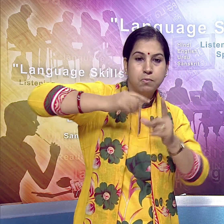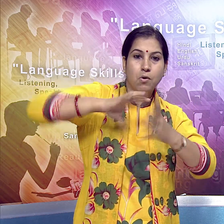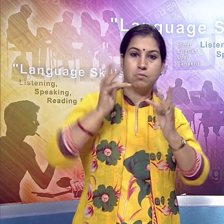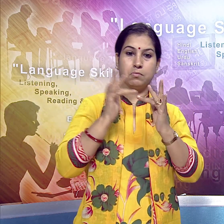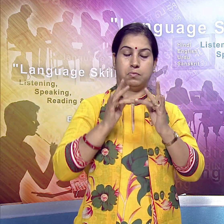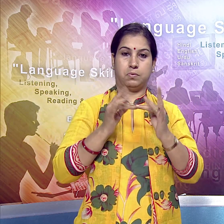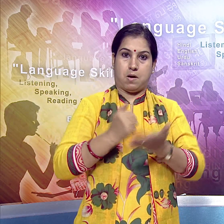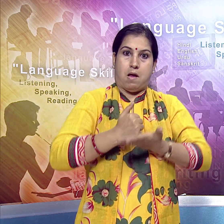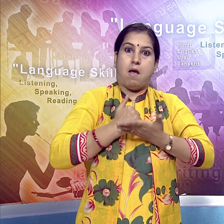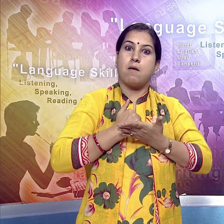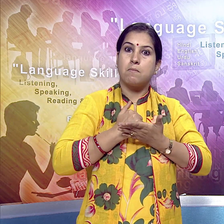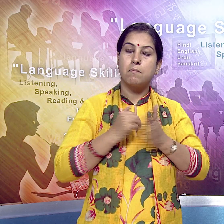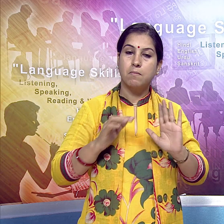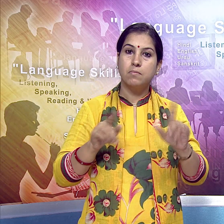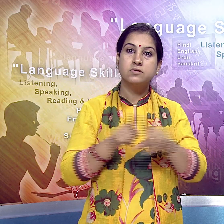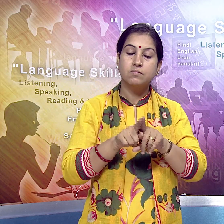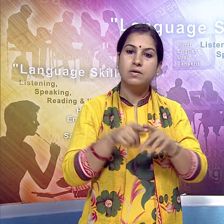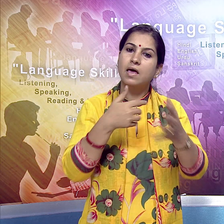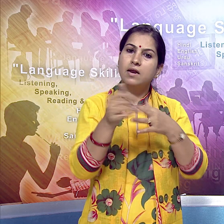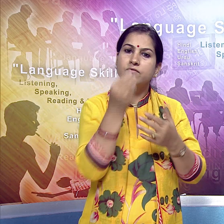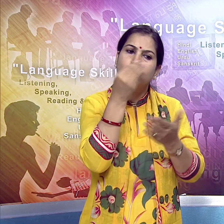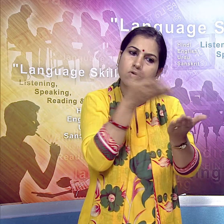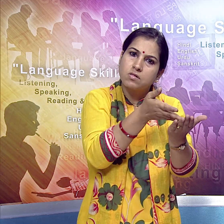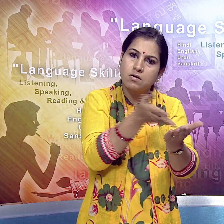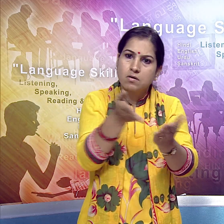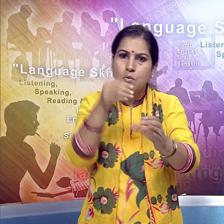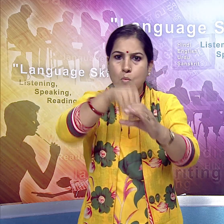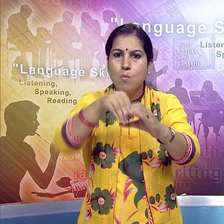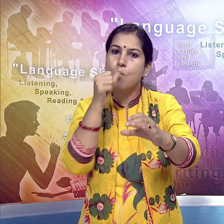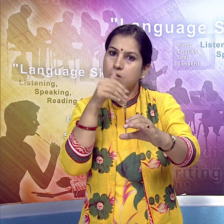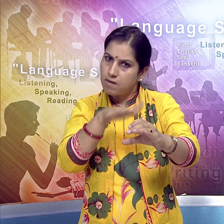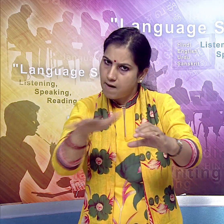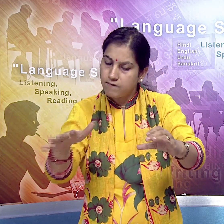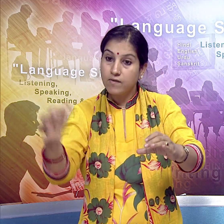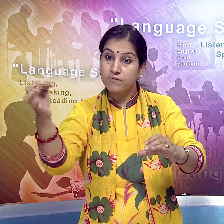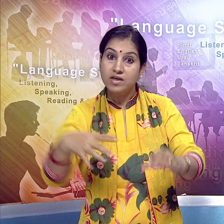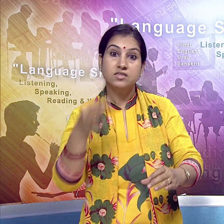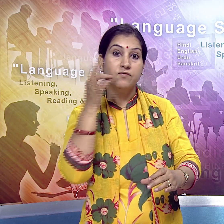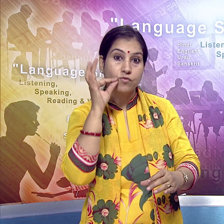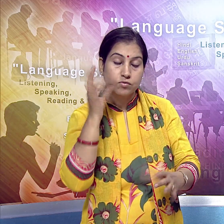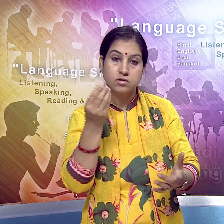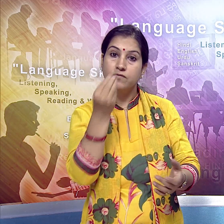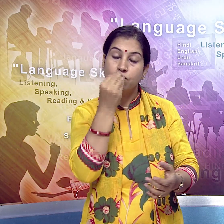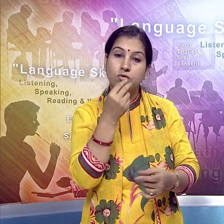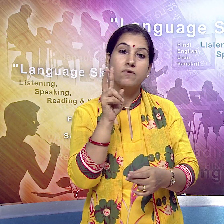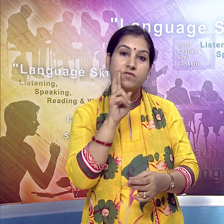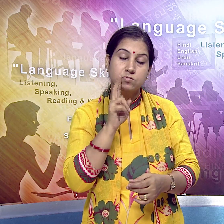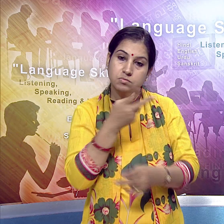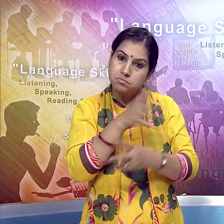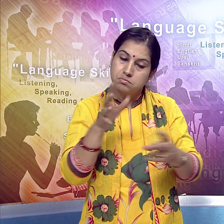It is also available in the food itself. Fresh food, vegetables, contain